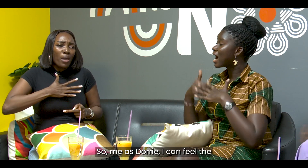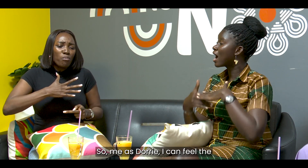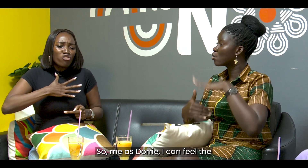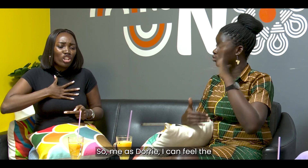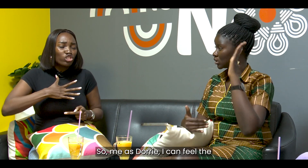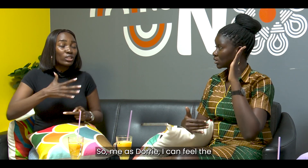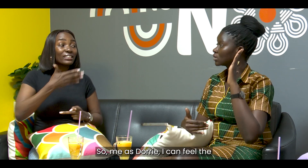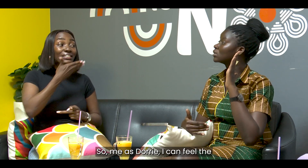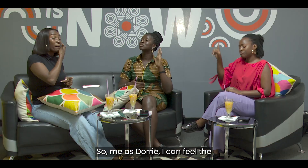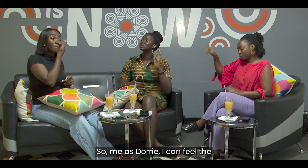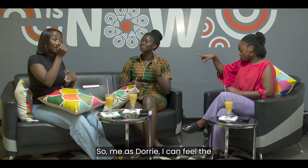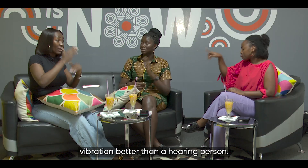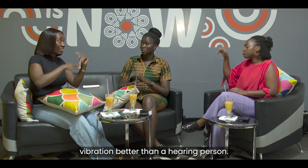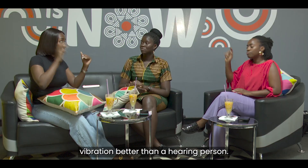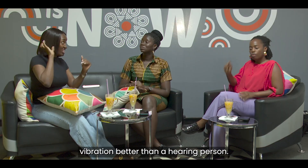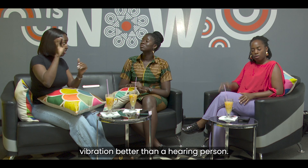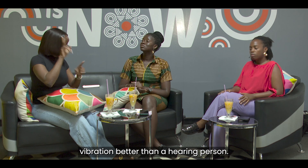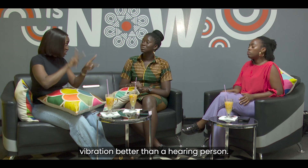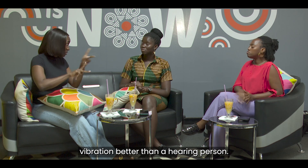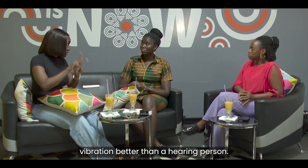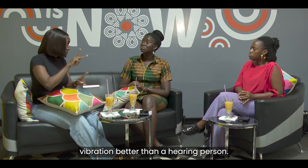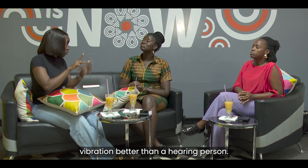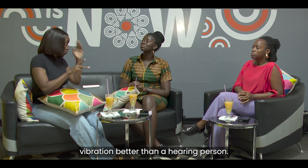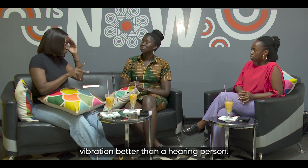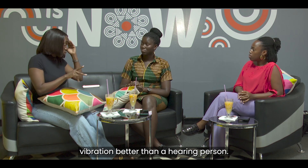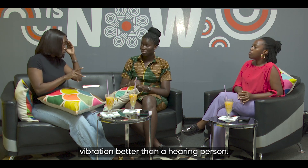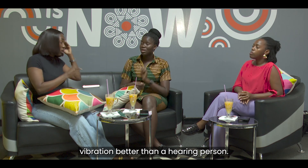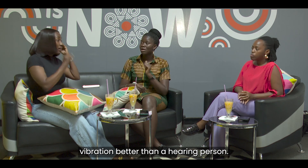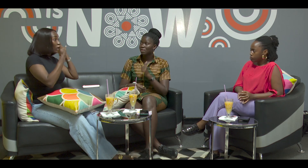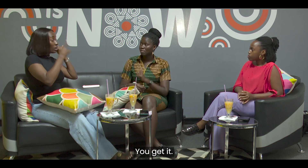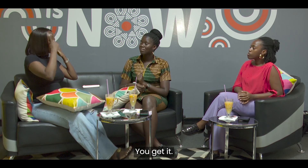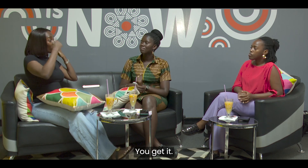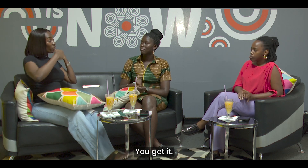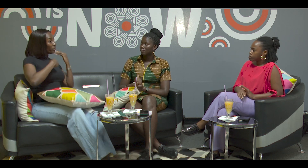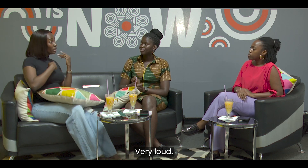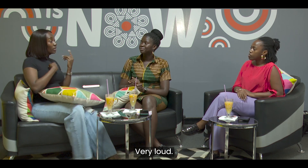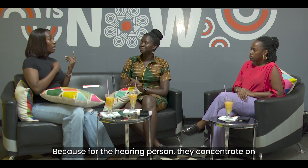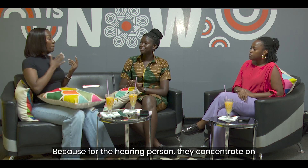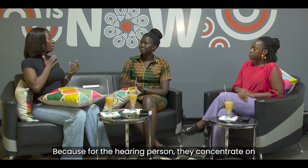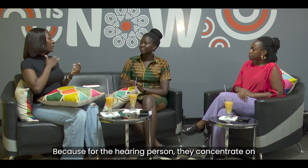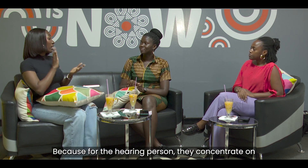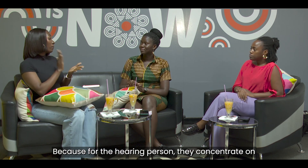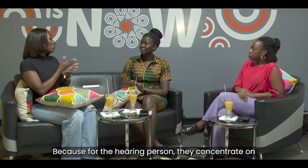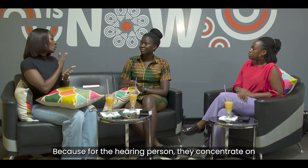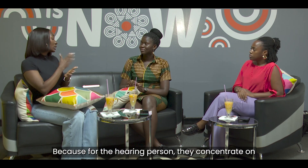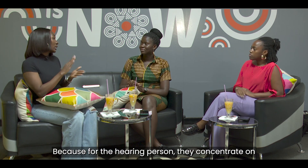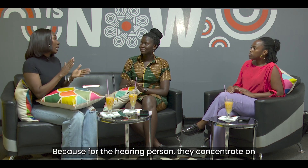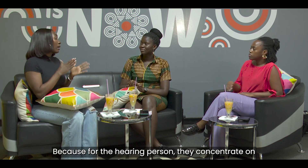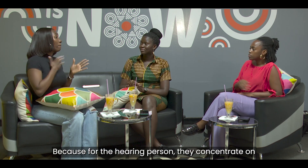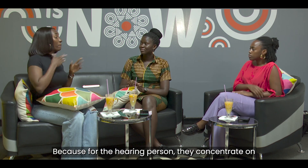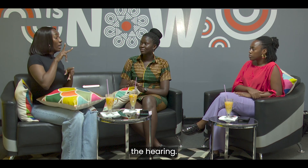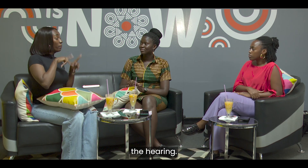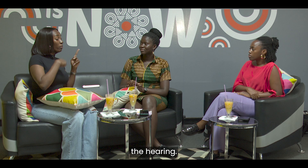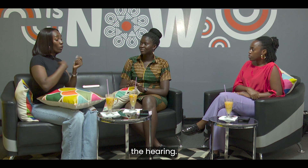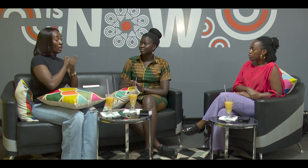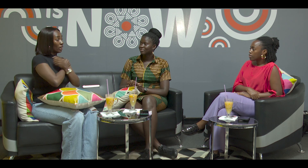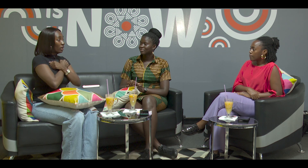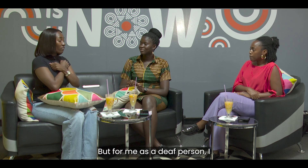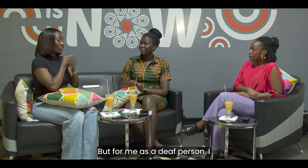I can feel the vibration better than a hearing person, you get it? Very loud. Because for the hearing person, they concentrate on the hearing. But for me as a deaf